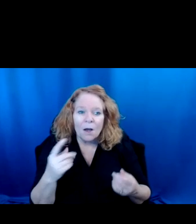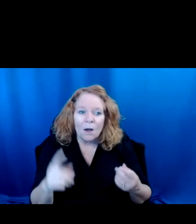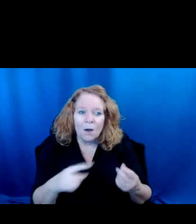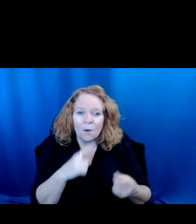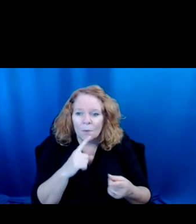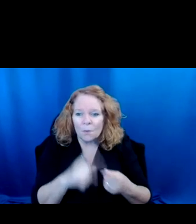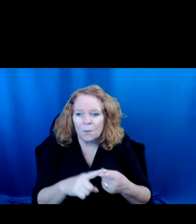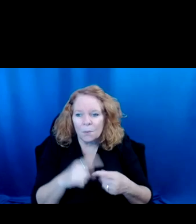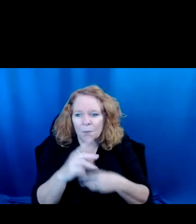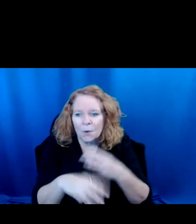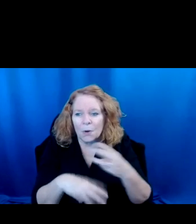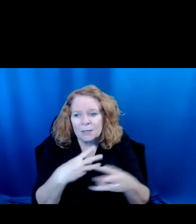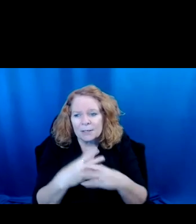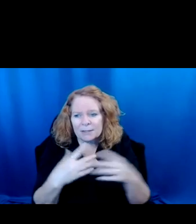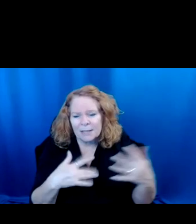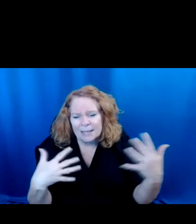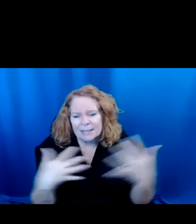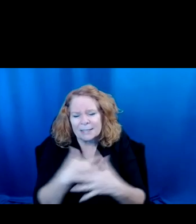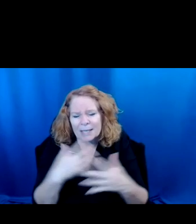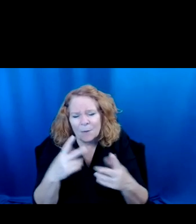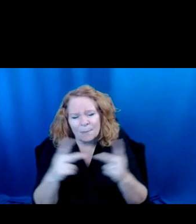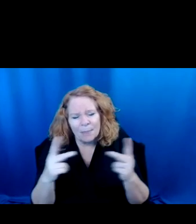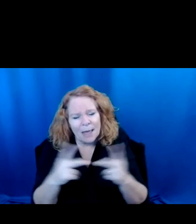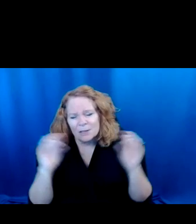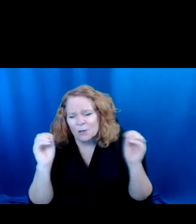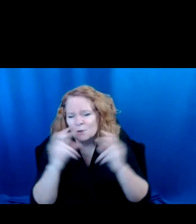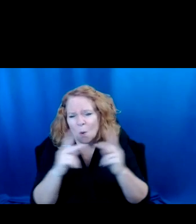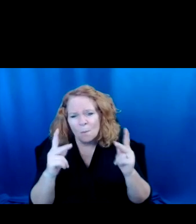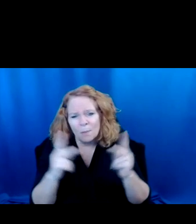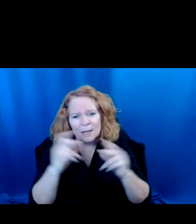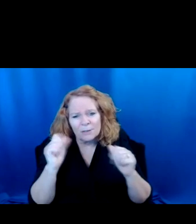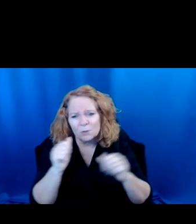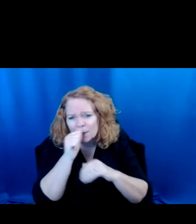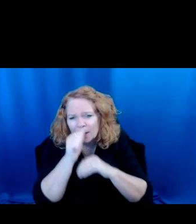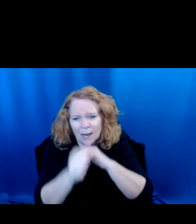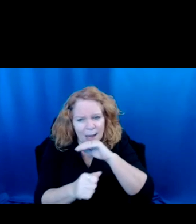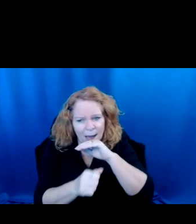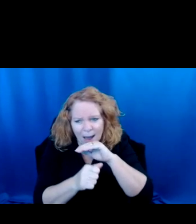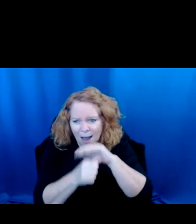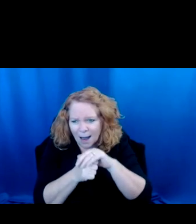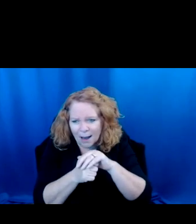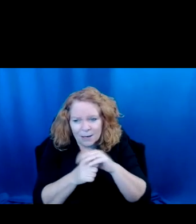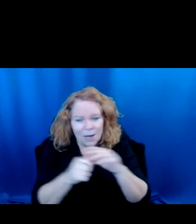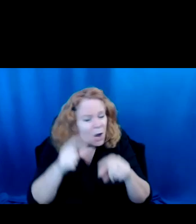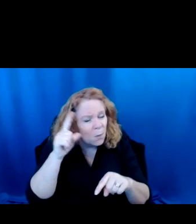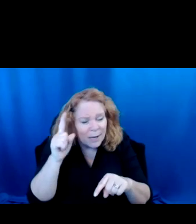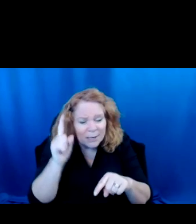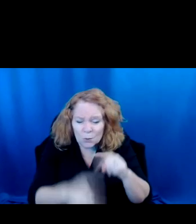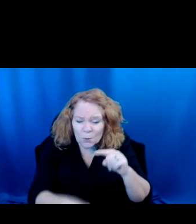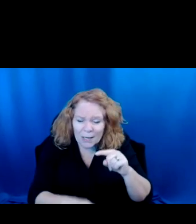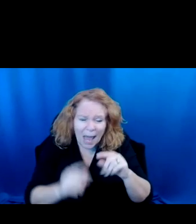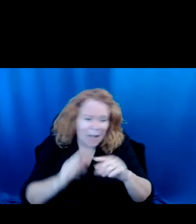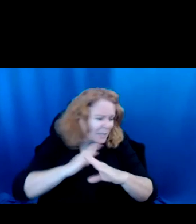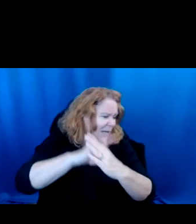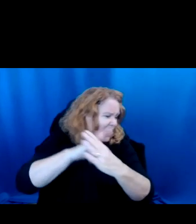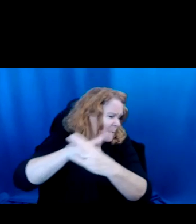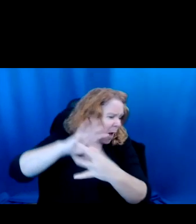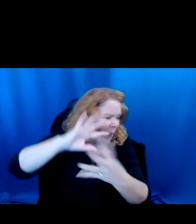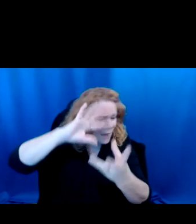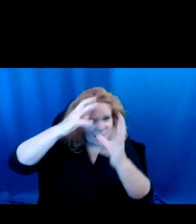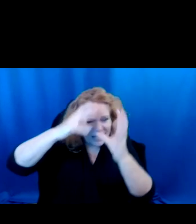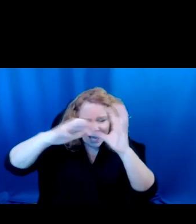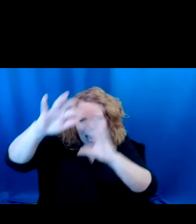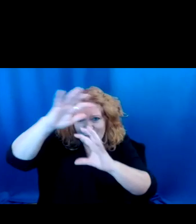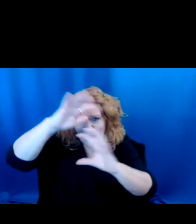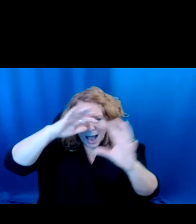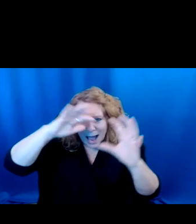a scary place, and there's nowhere you can hide. When you can't keep out the chaos and